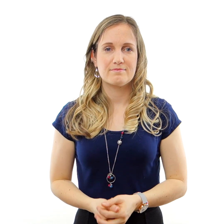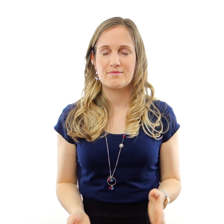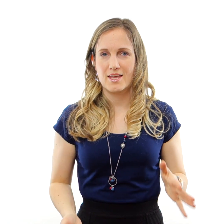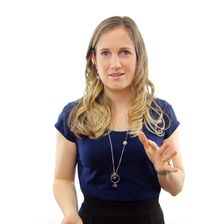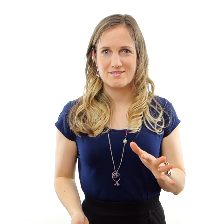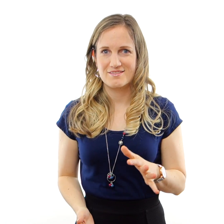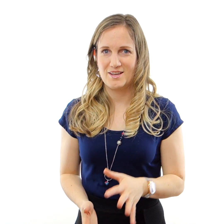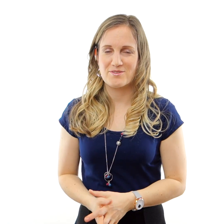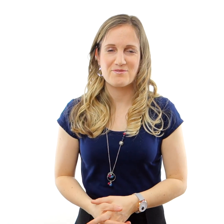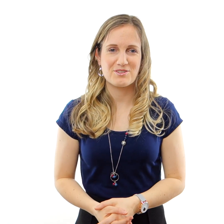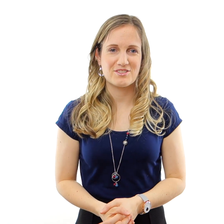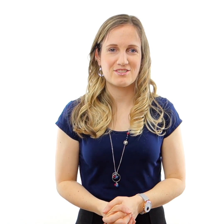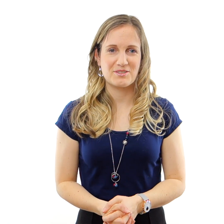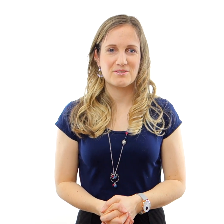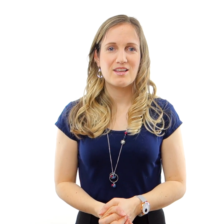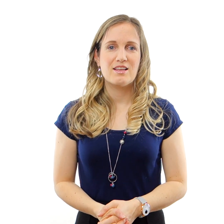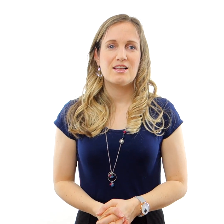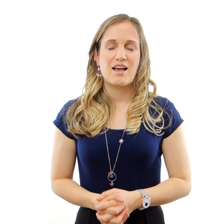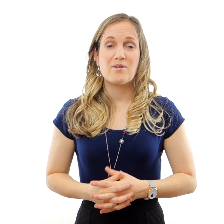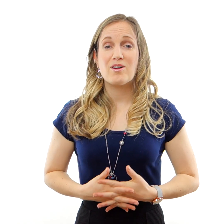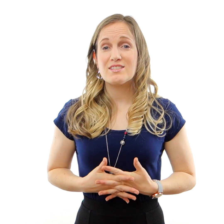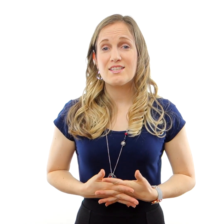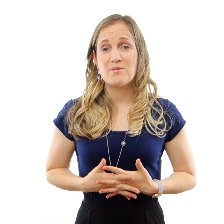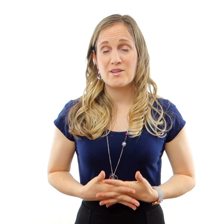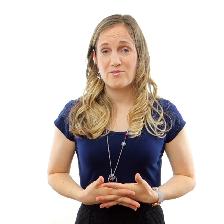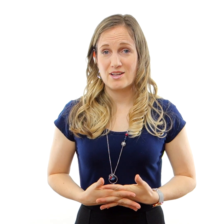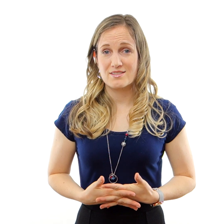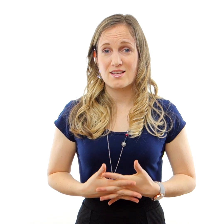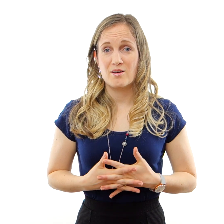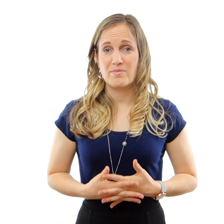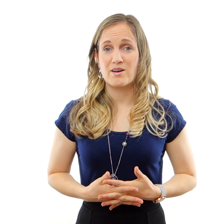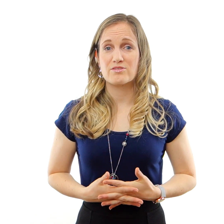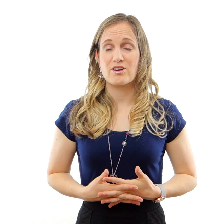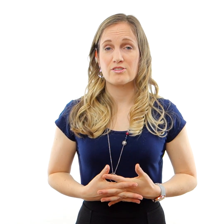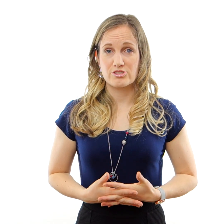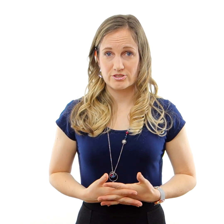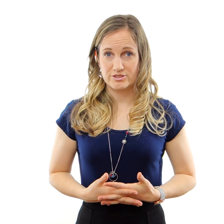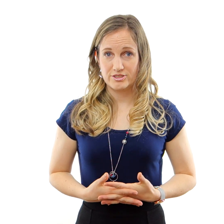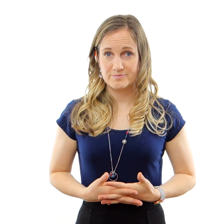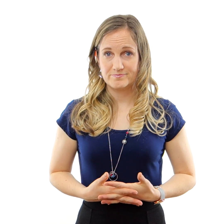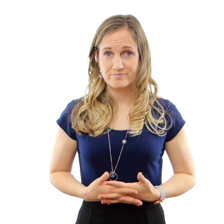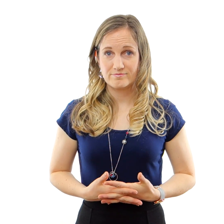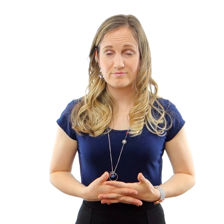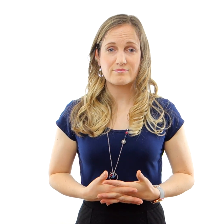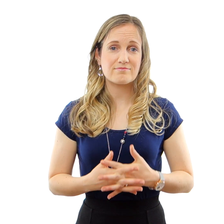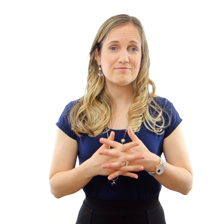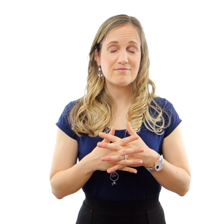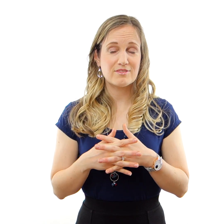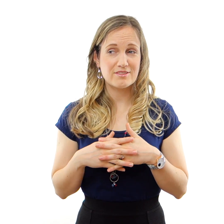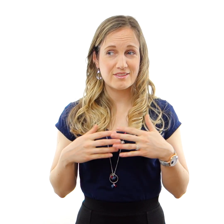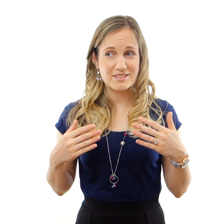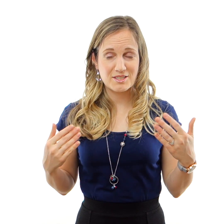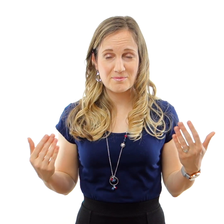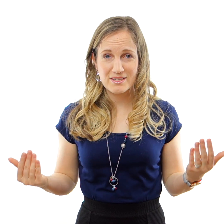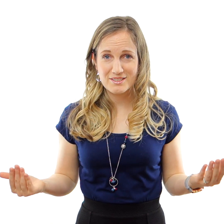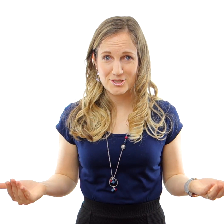Okay, now we're on verse 2. I want to tell my friends about our church. This can be